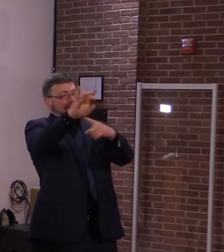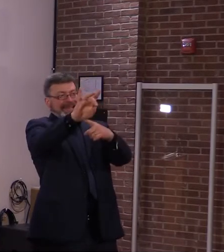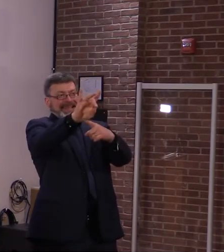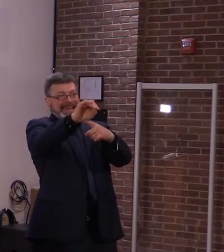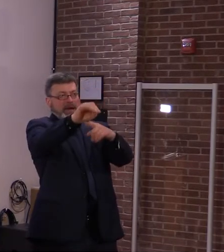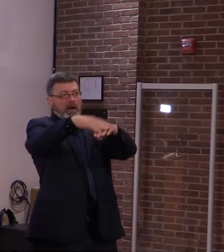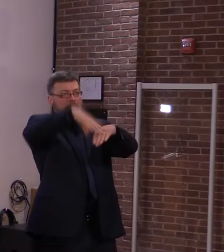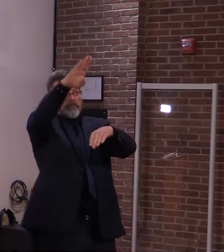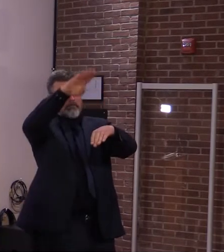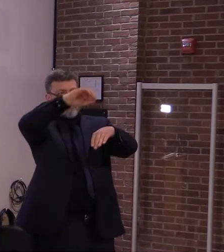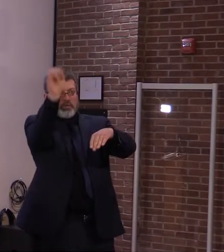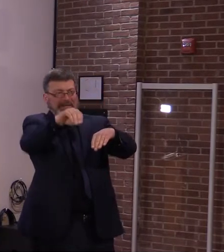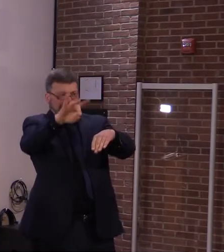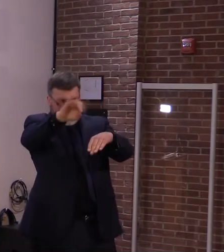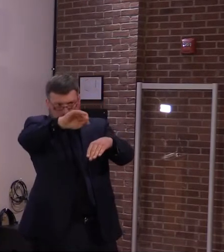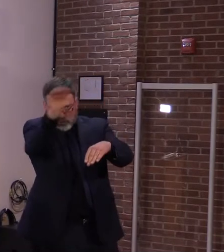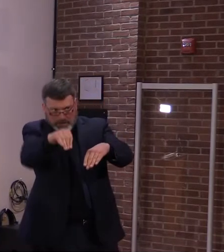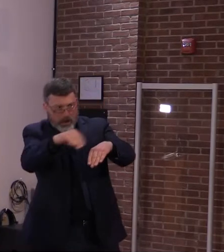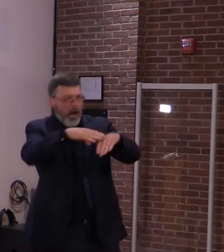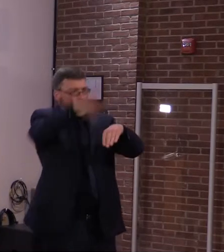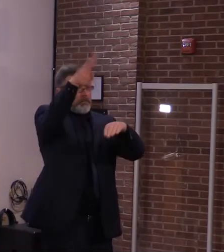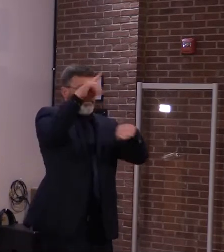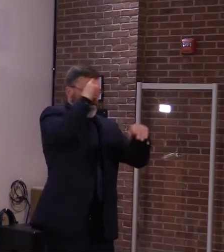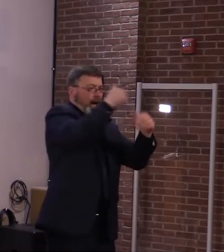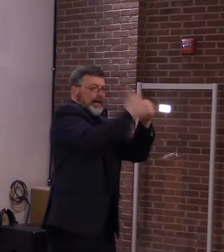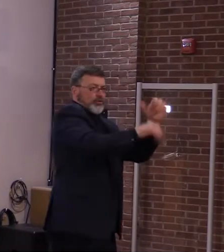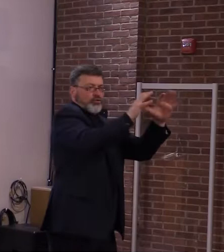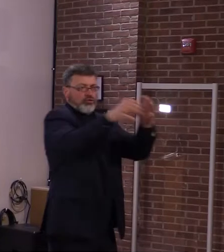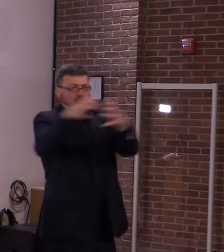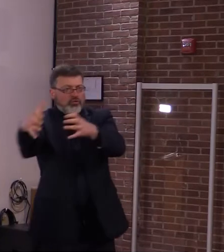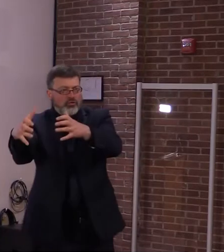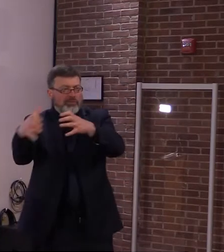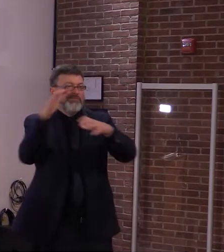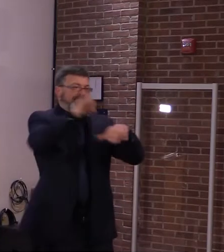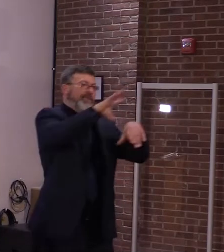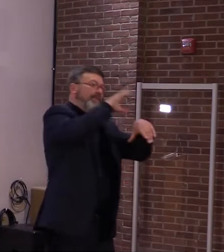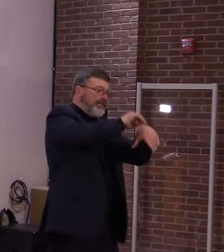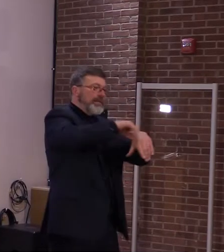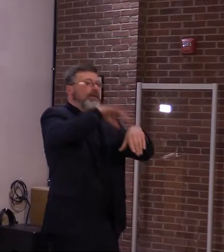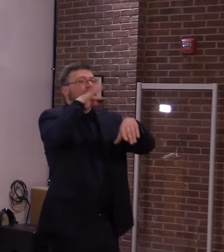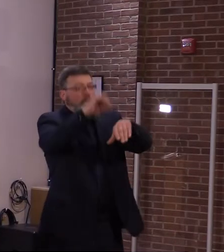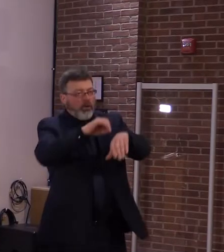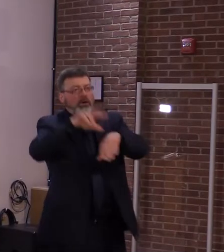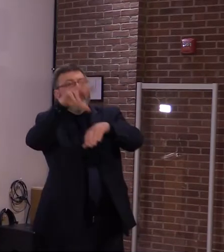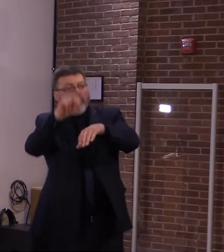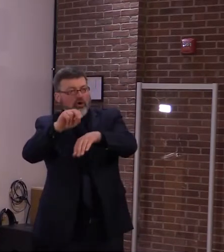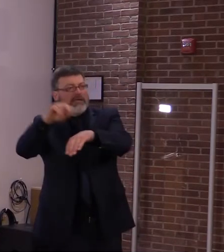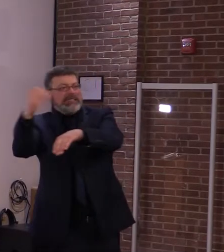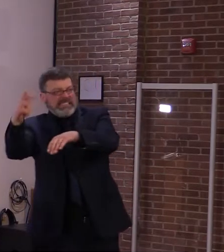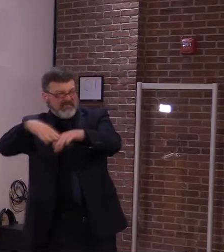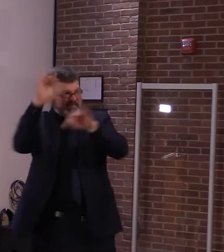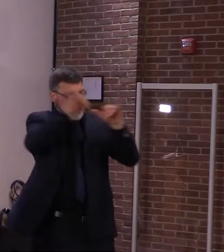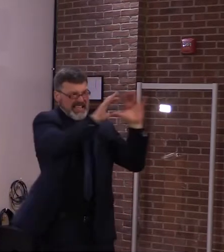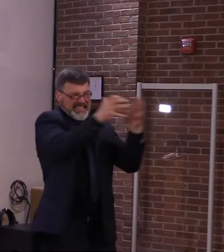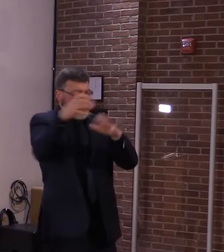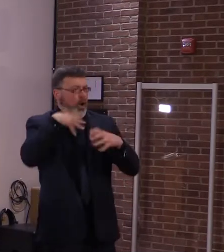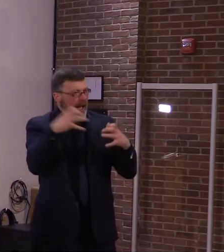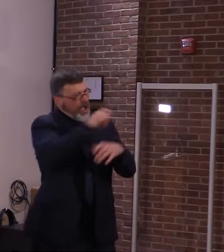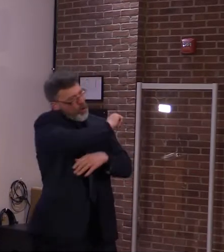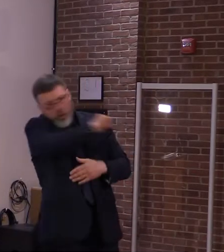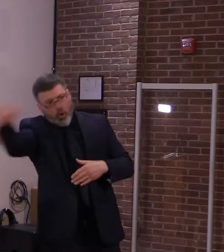been doing a lot of our projections. I think the most recent group that we opened up in